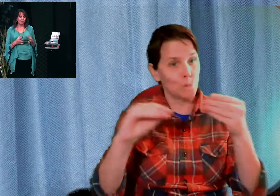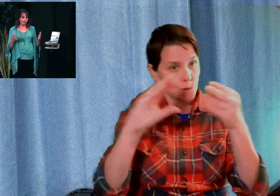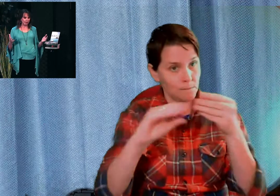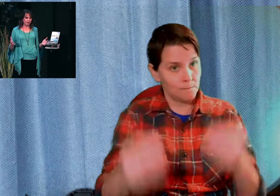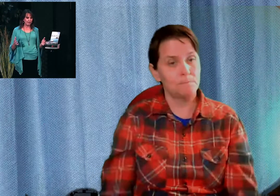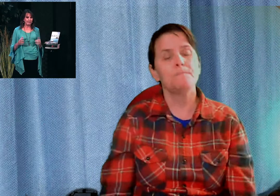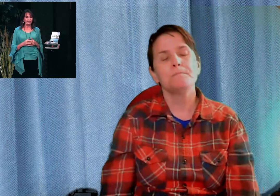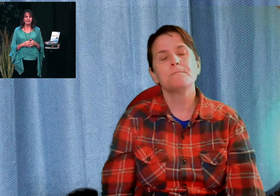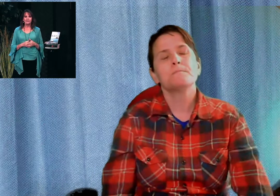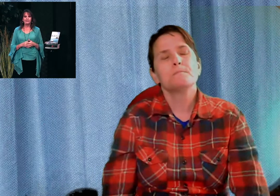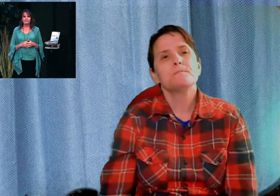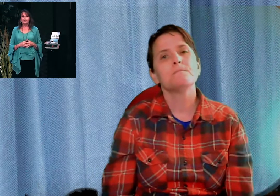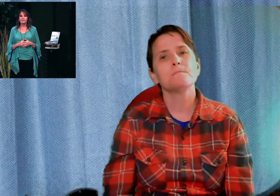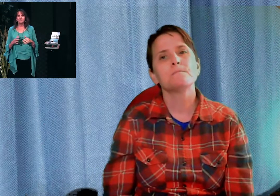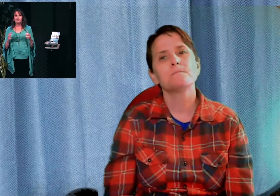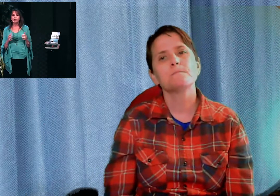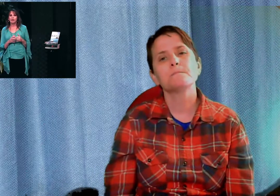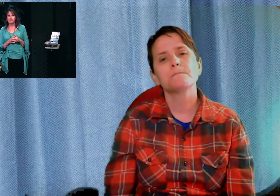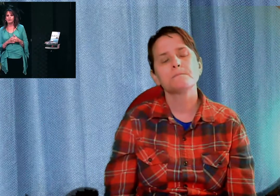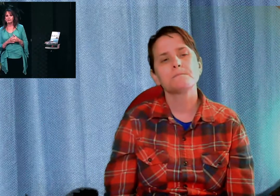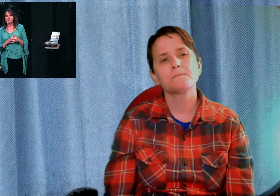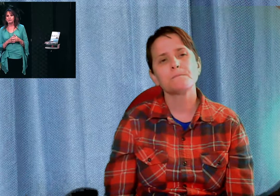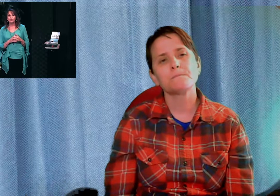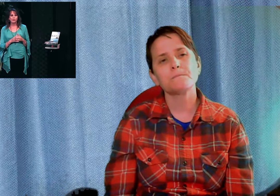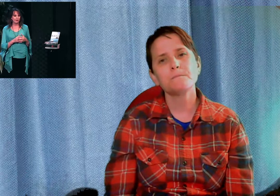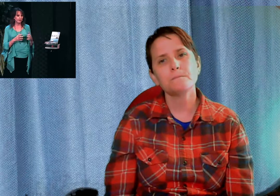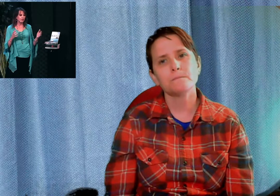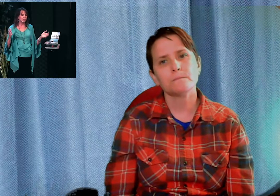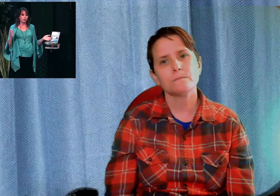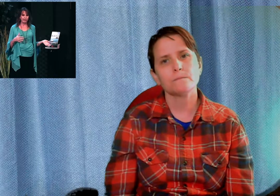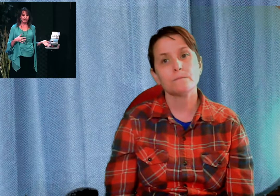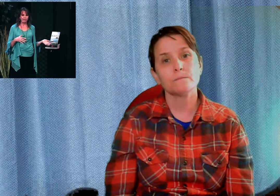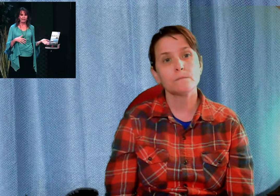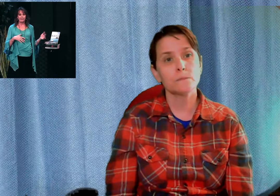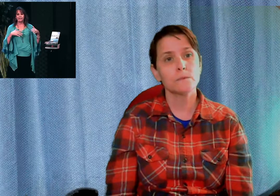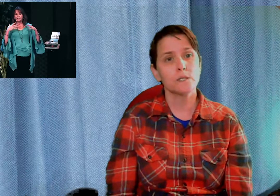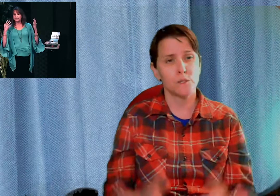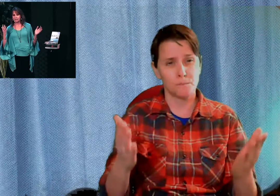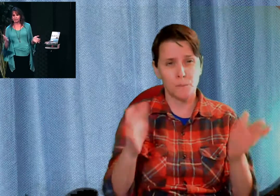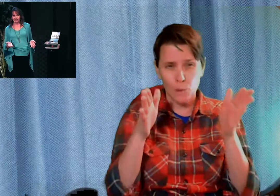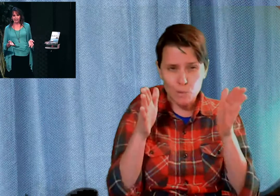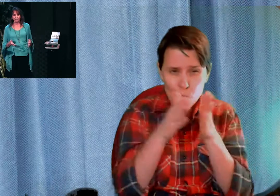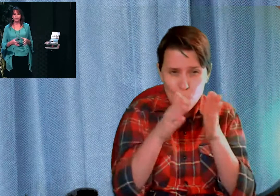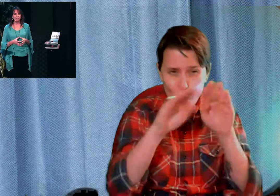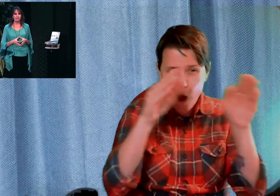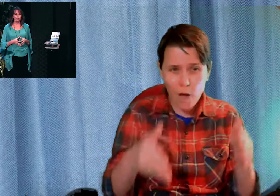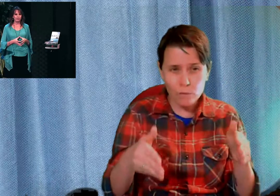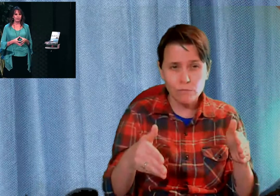A farmer lives in a very small house with his wife and his